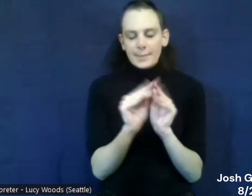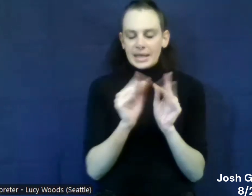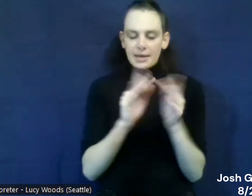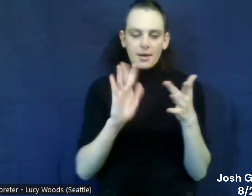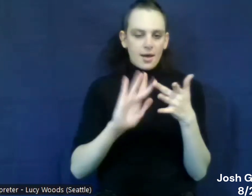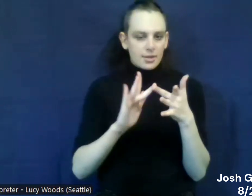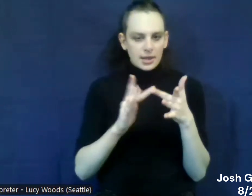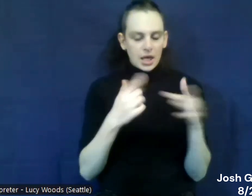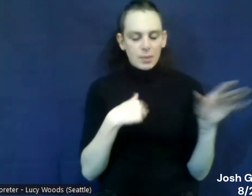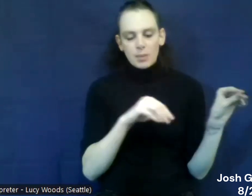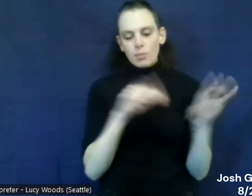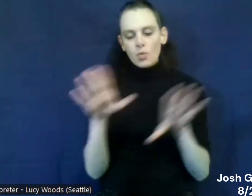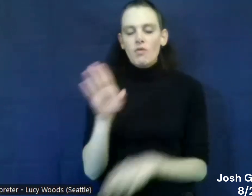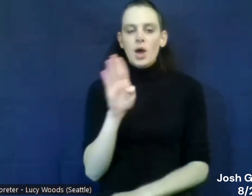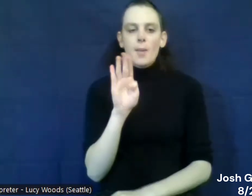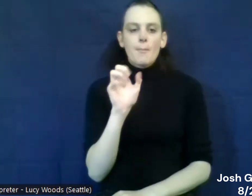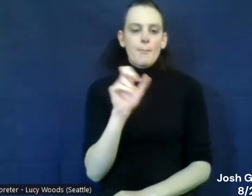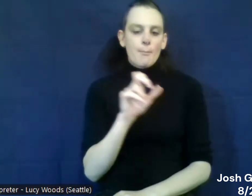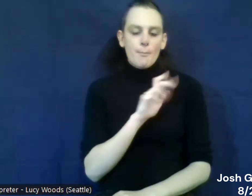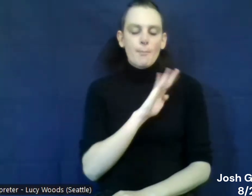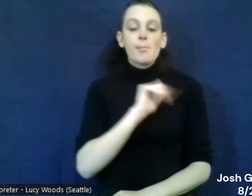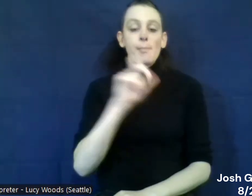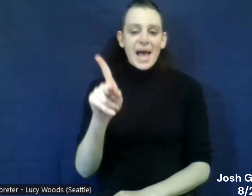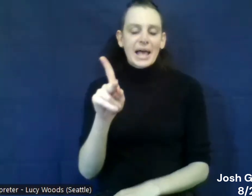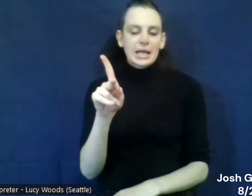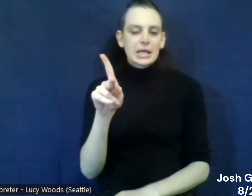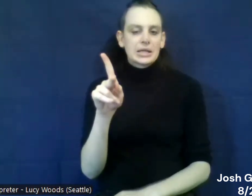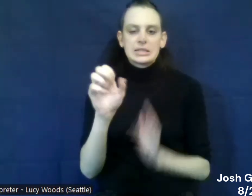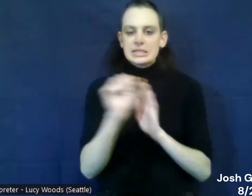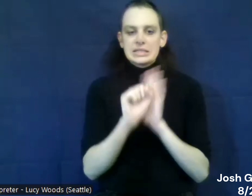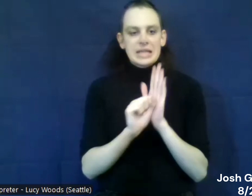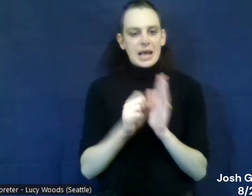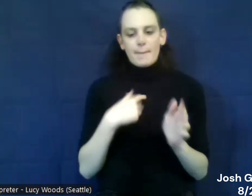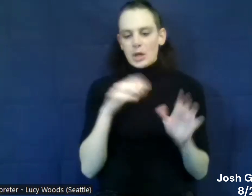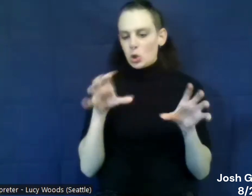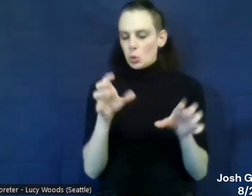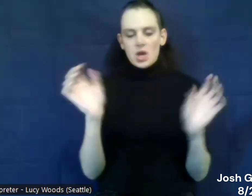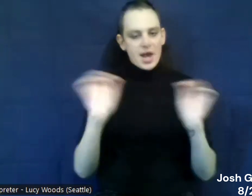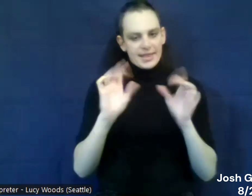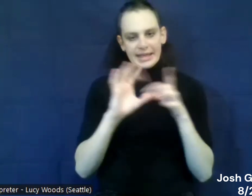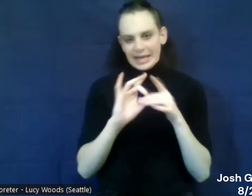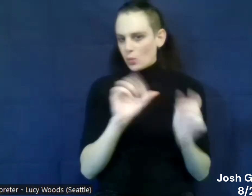moving back to this place where I hadn't done anything AA related before.